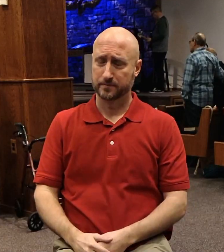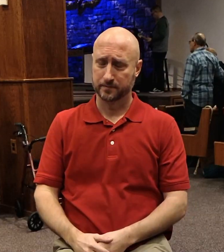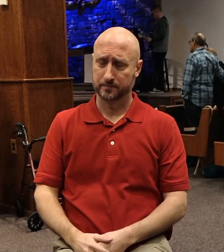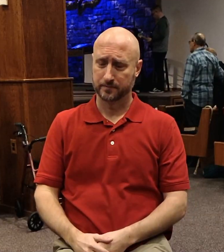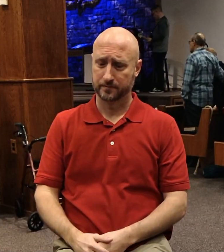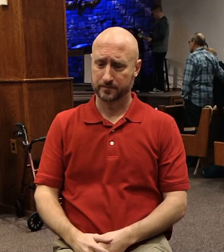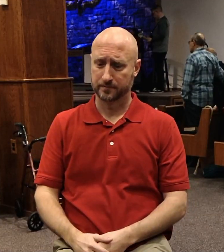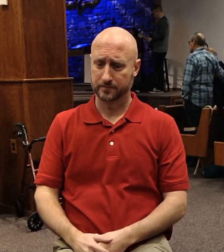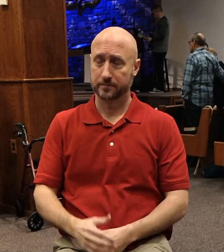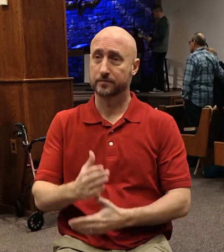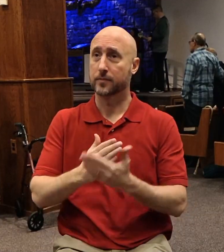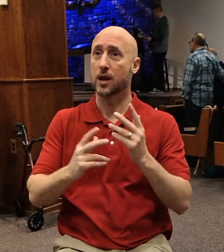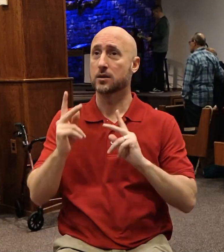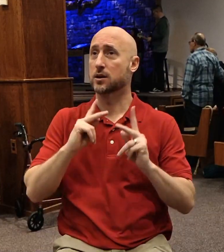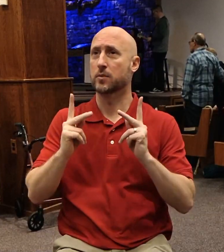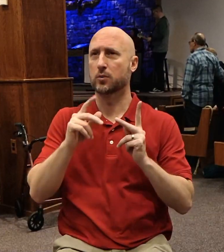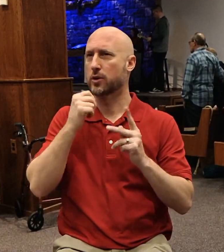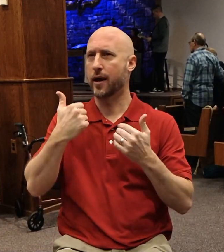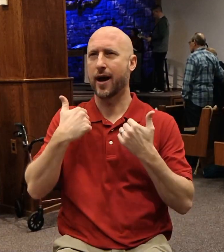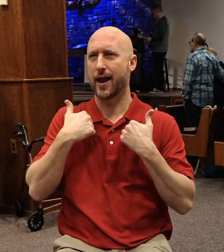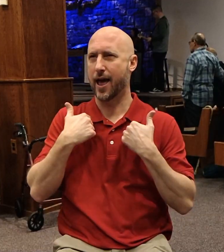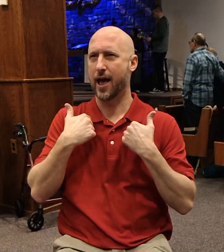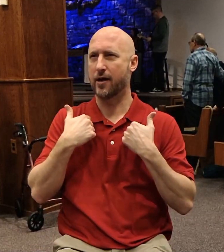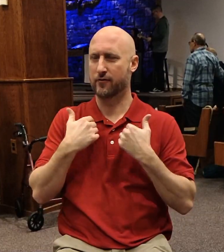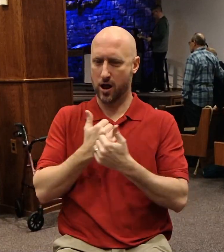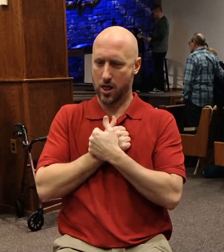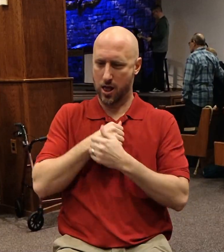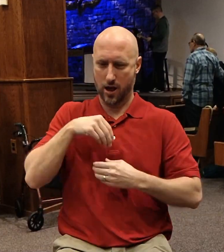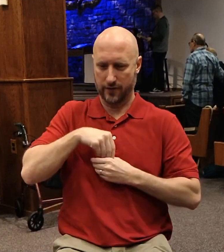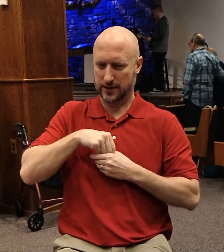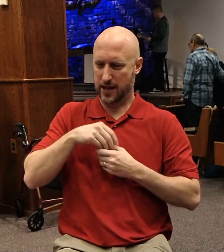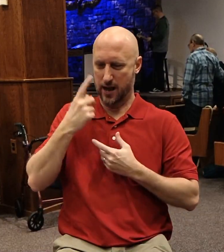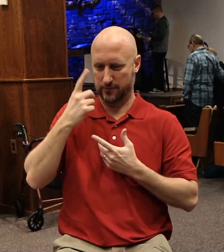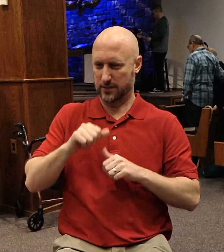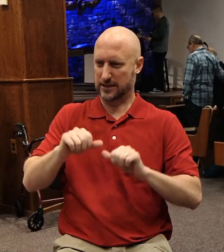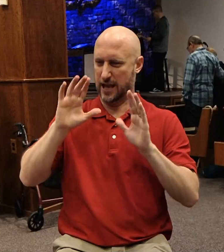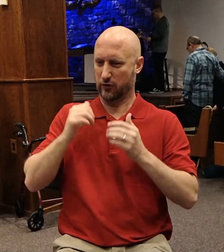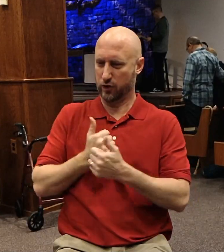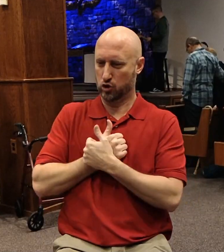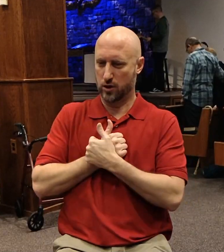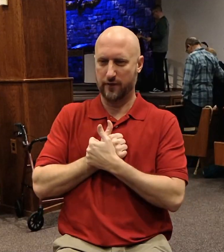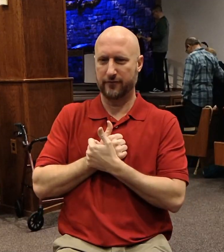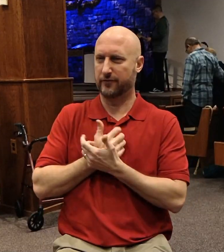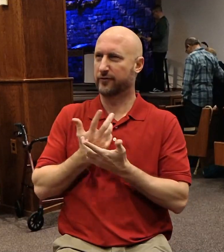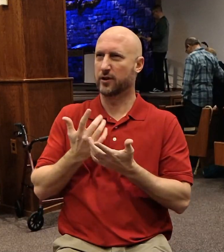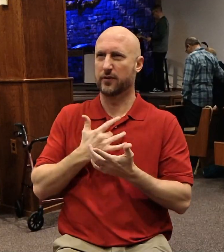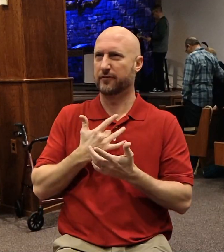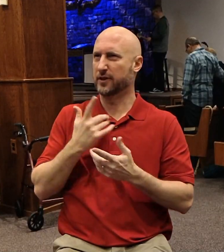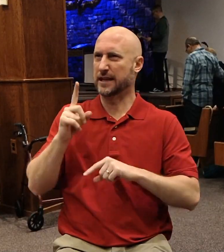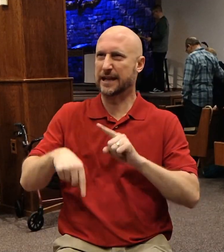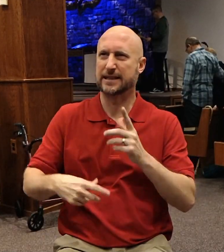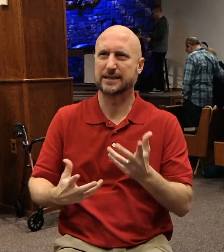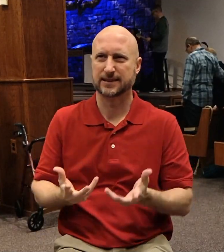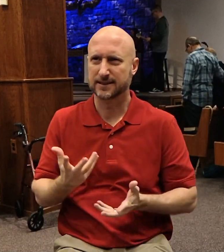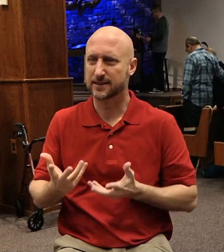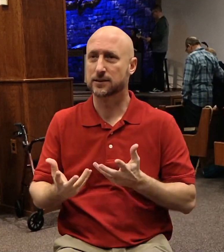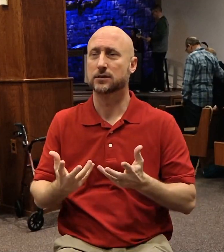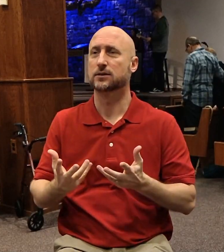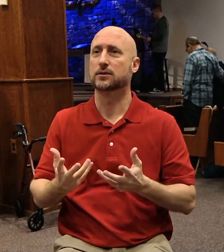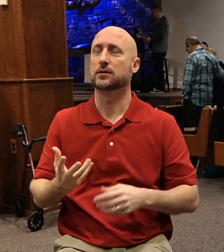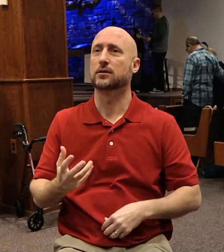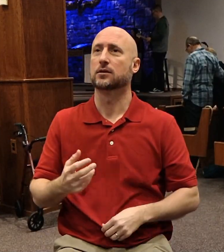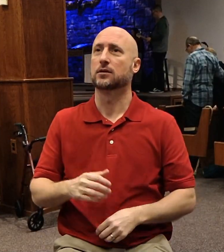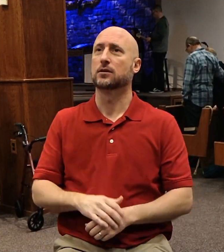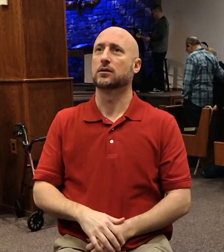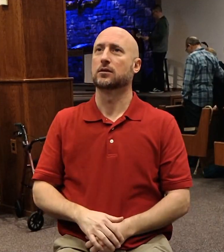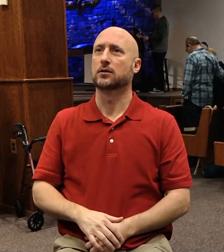Lord those we don't have sacrificial love for those places where we're not representing you Lord places where